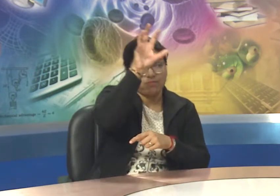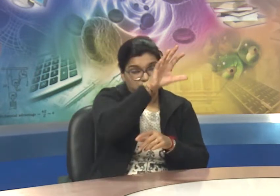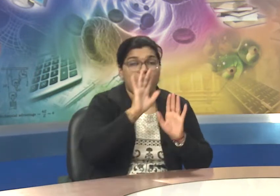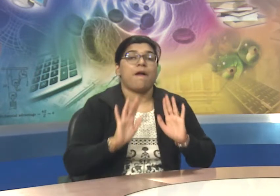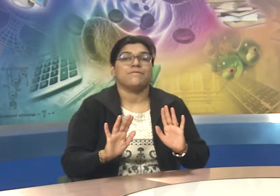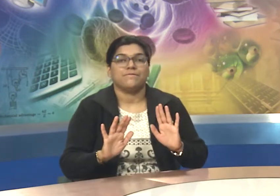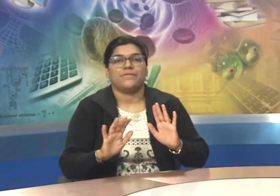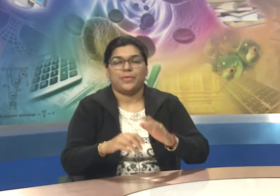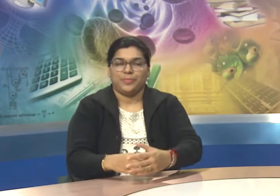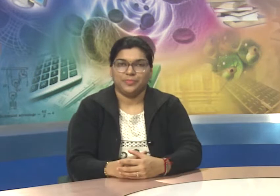Asia.